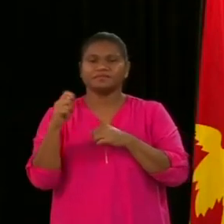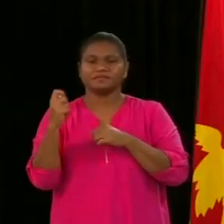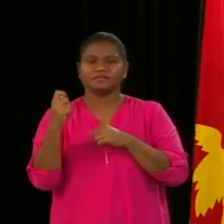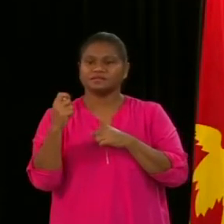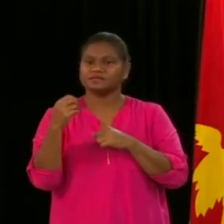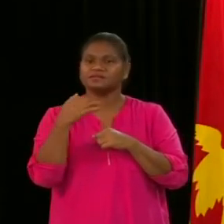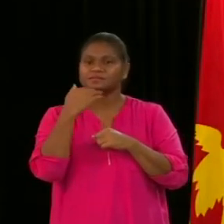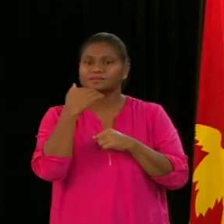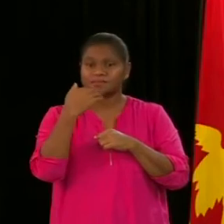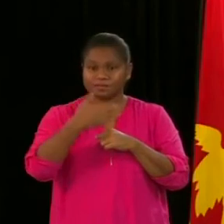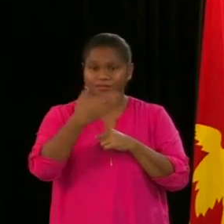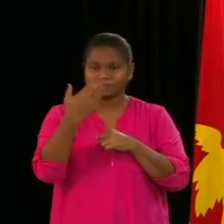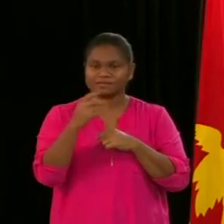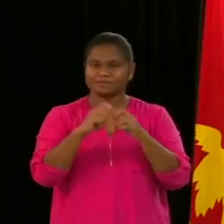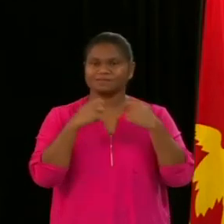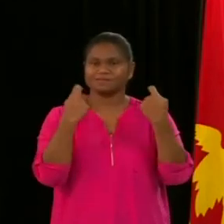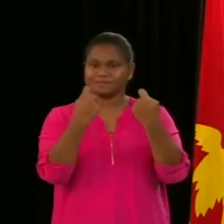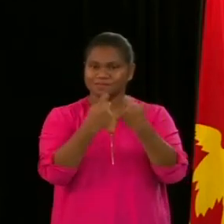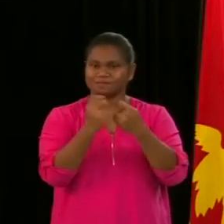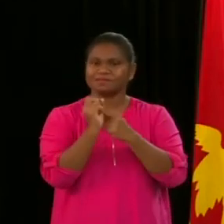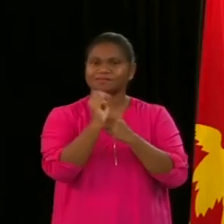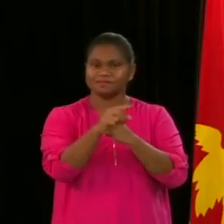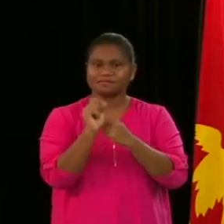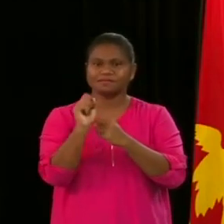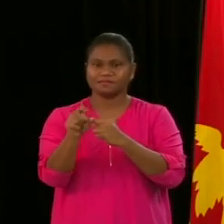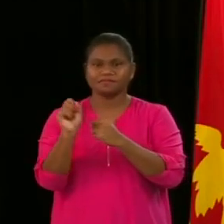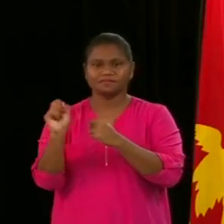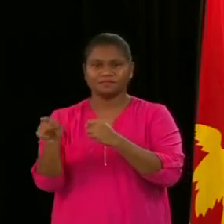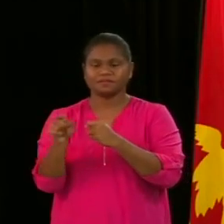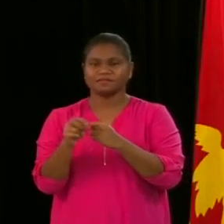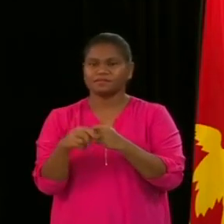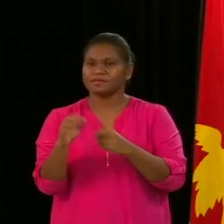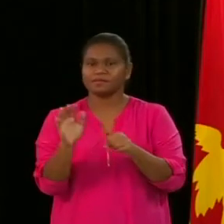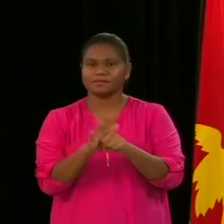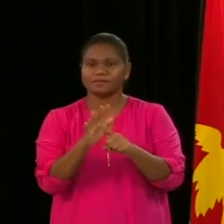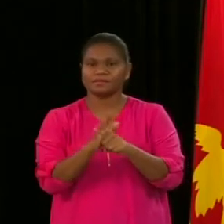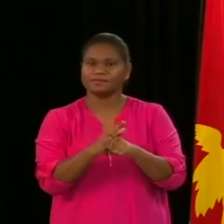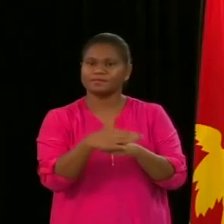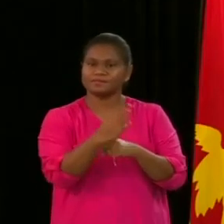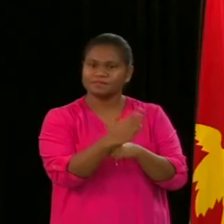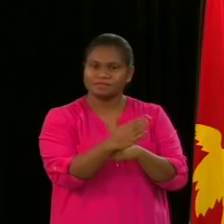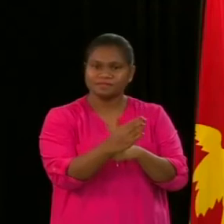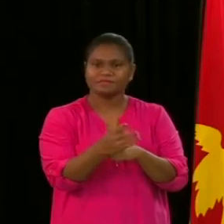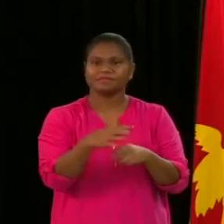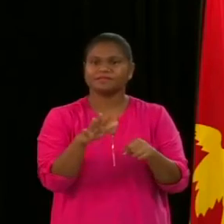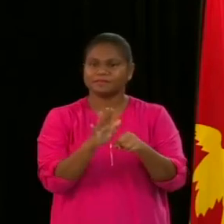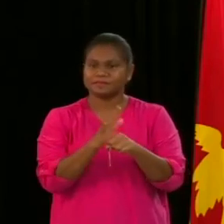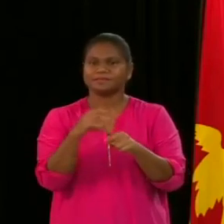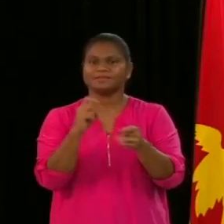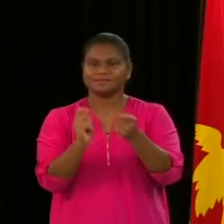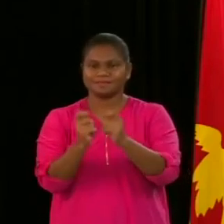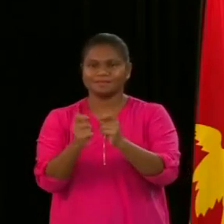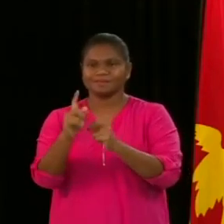days, you will be deploying teams, rapid response teams, to go and actually do random target sampling